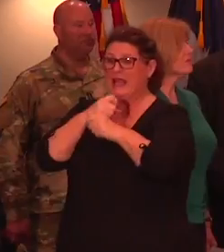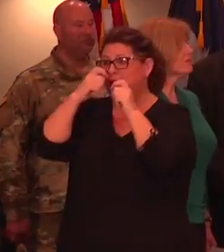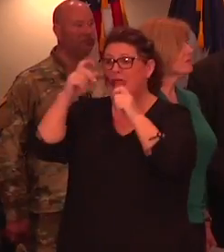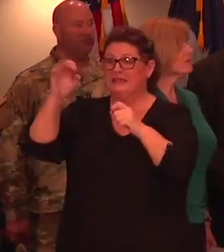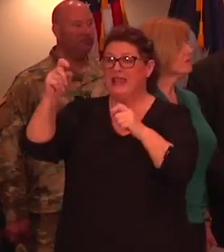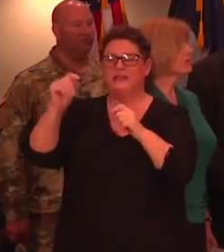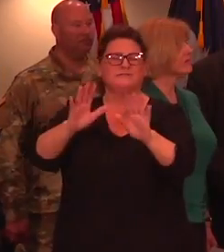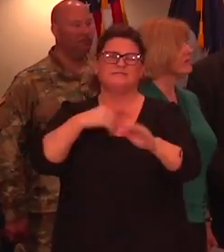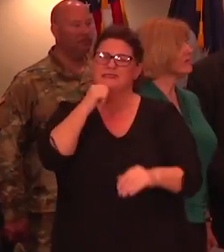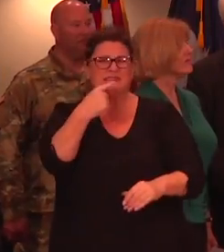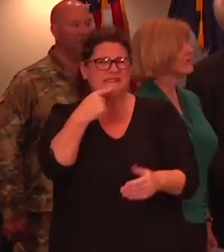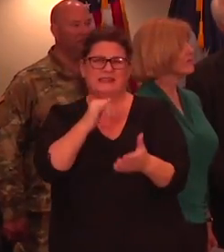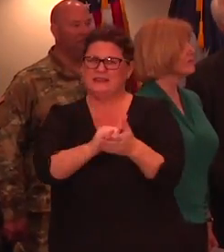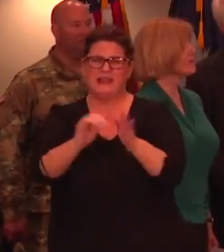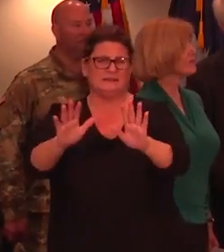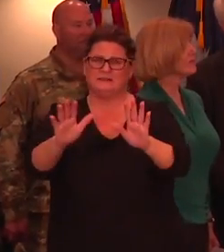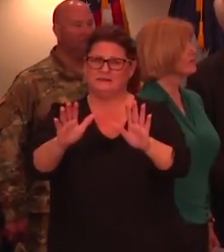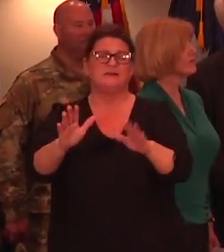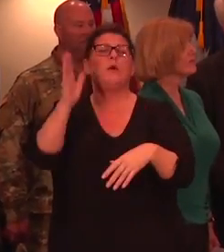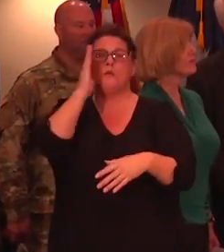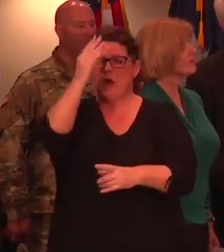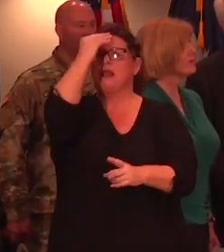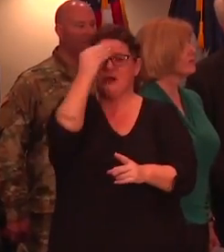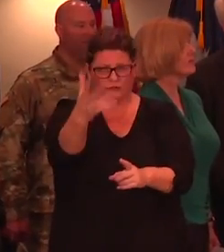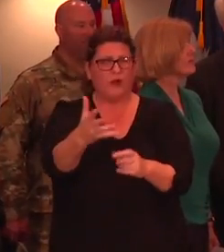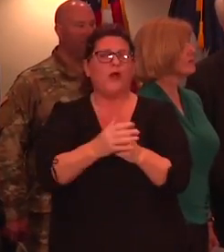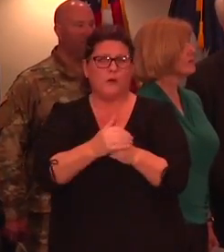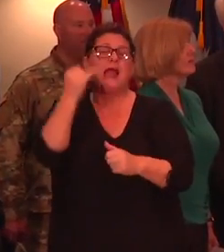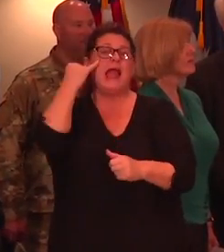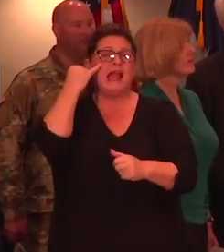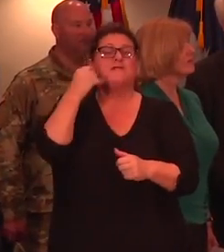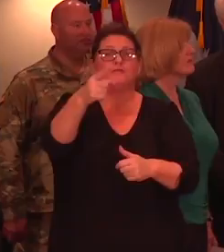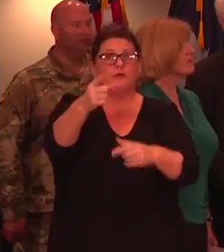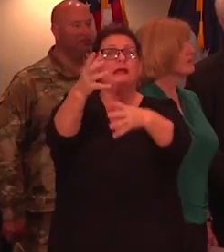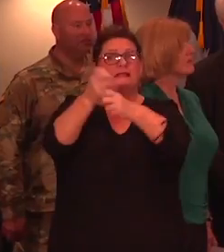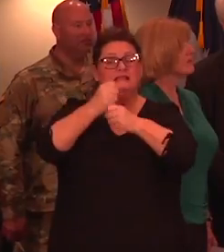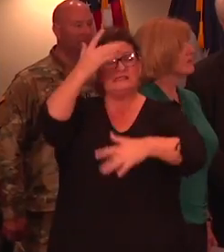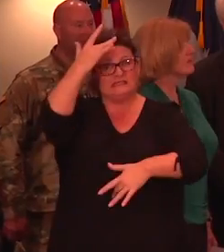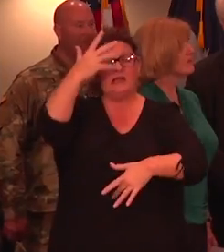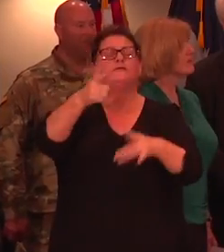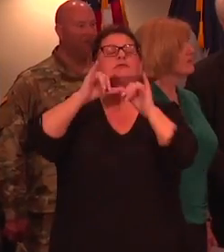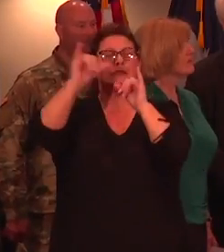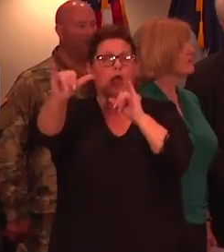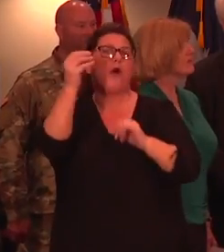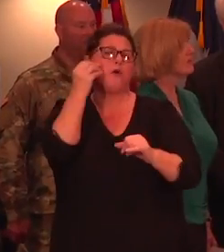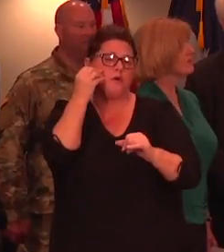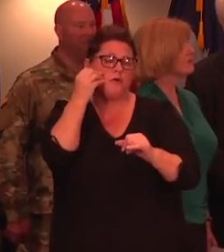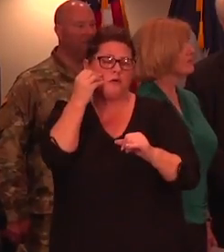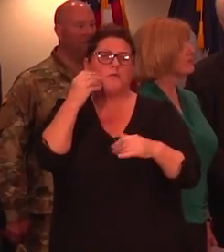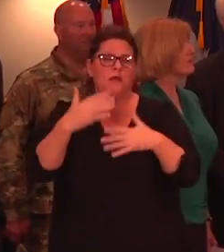increases significantly, we will advise people to stay home, get better, and seek medical care if symptoms are